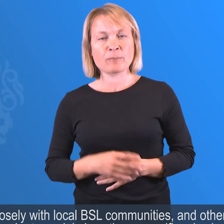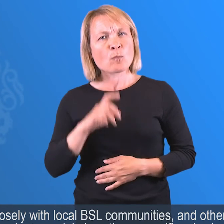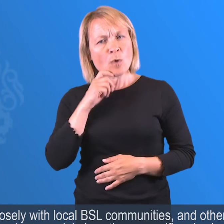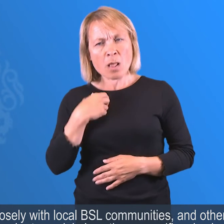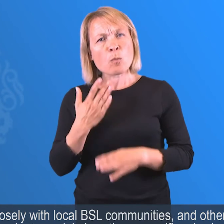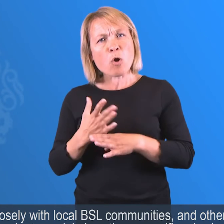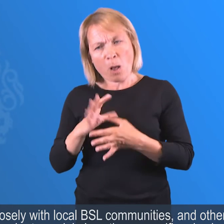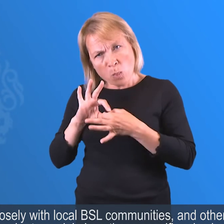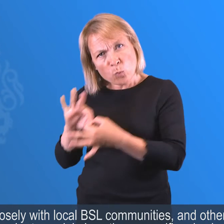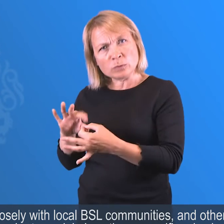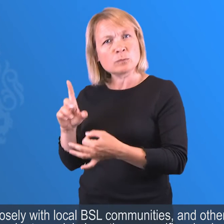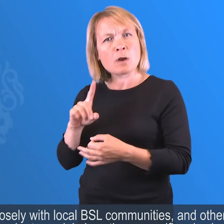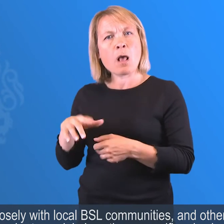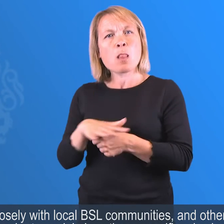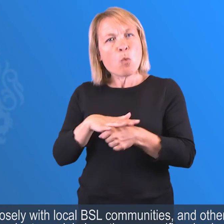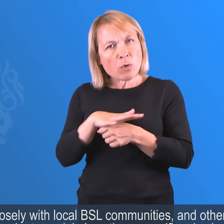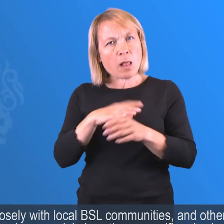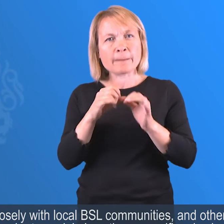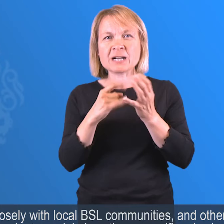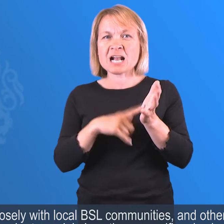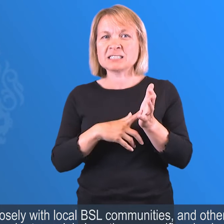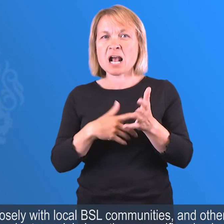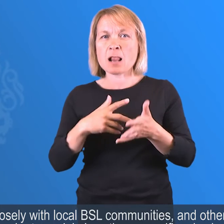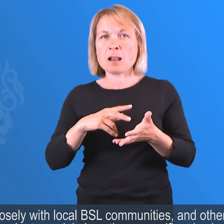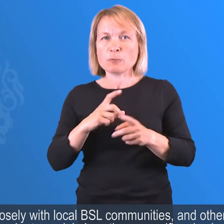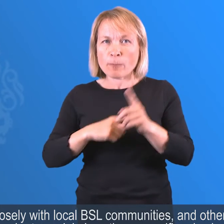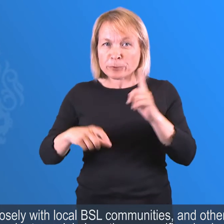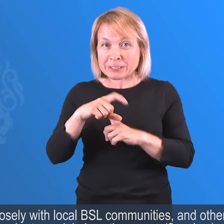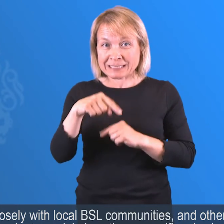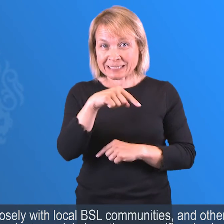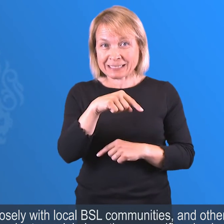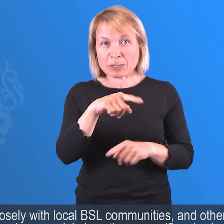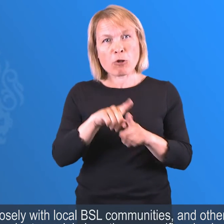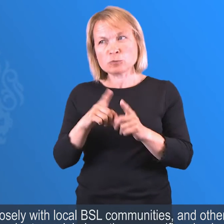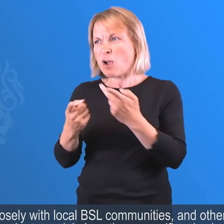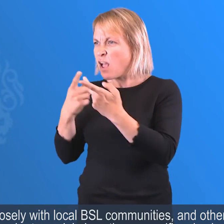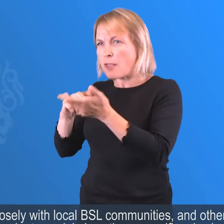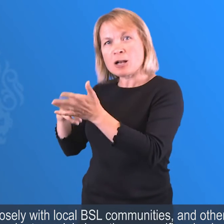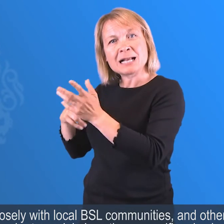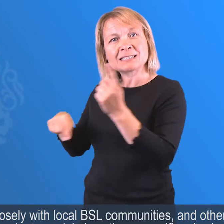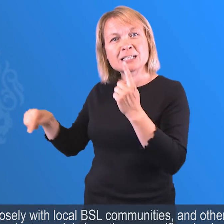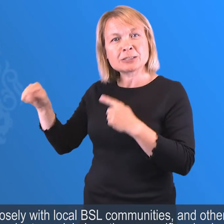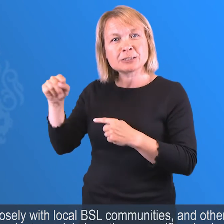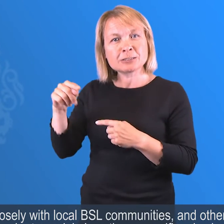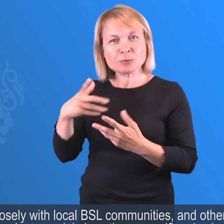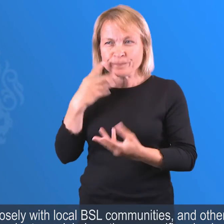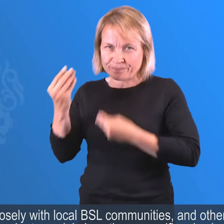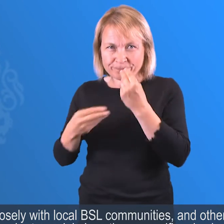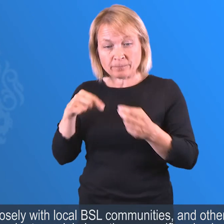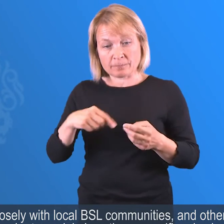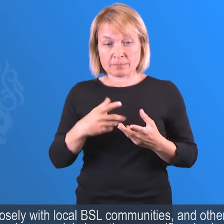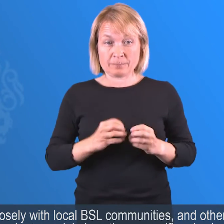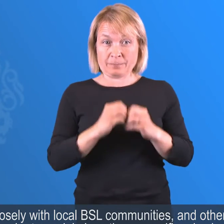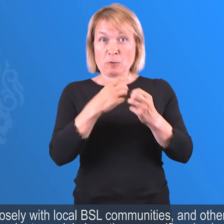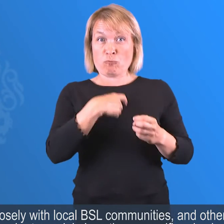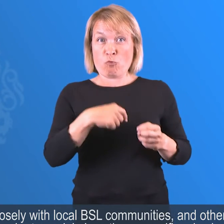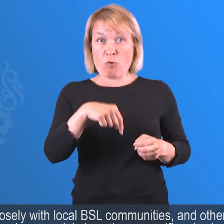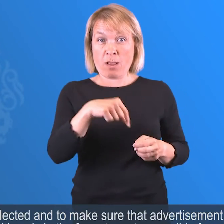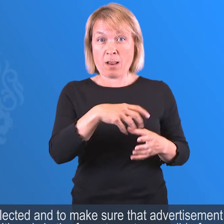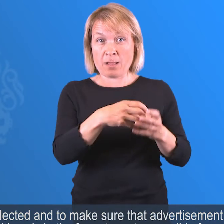We will work closely with local BSL communities and other organisations in order to explain how these specific